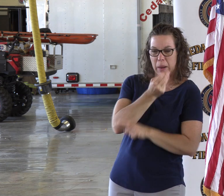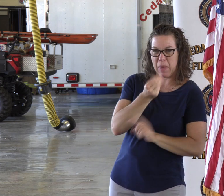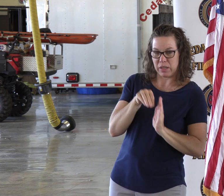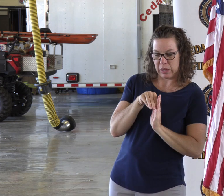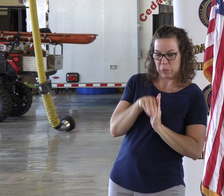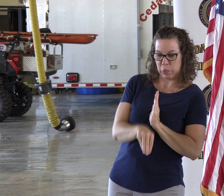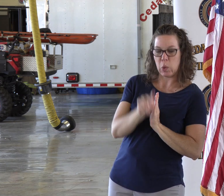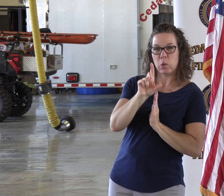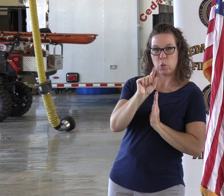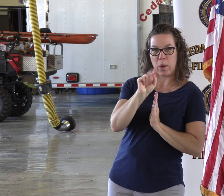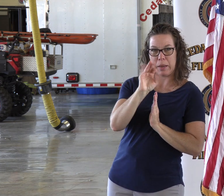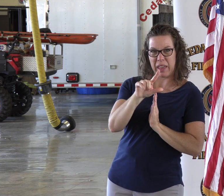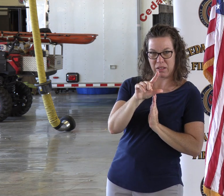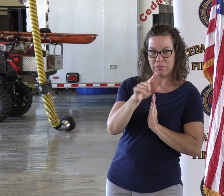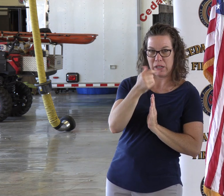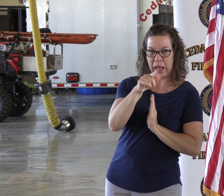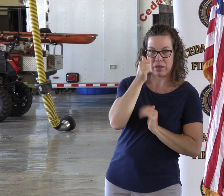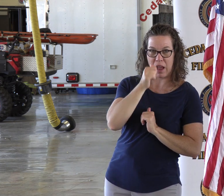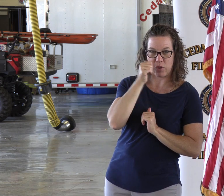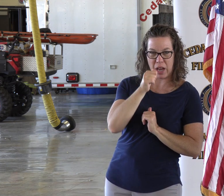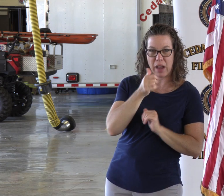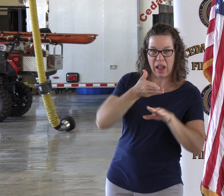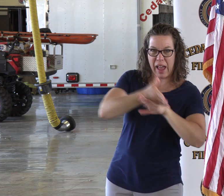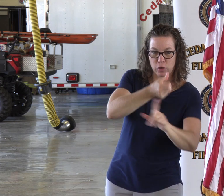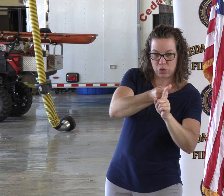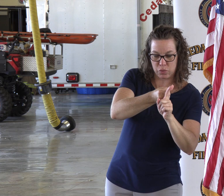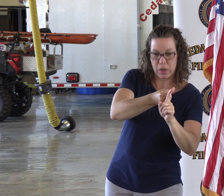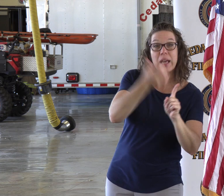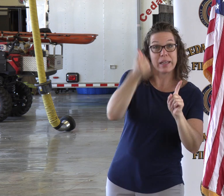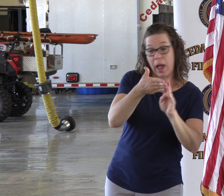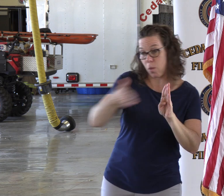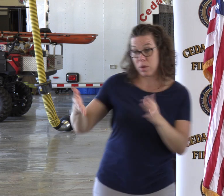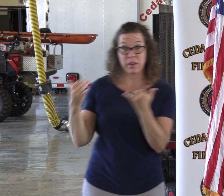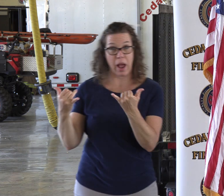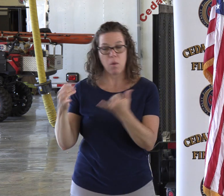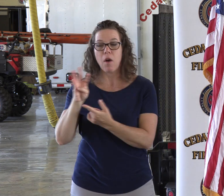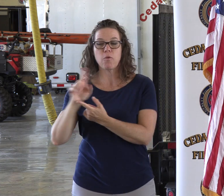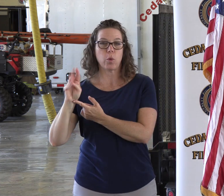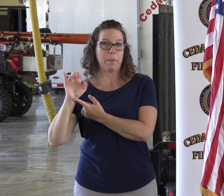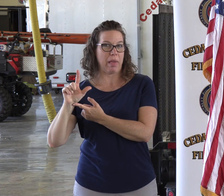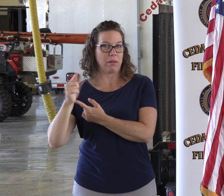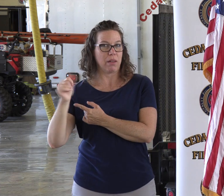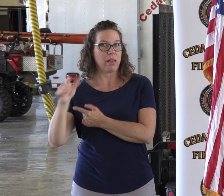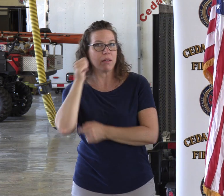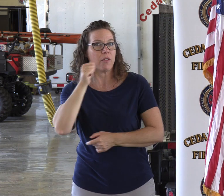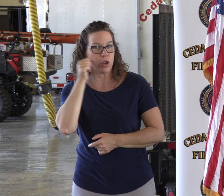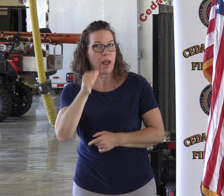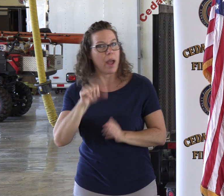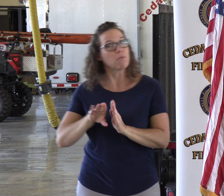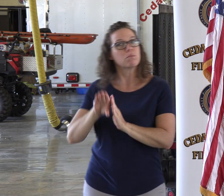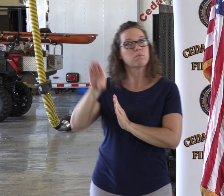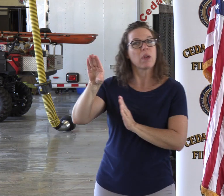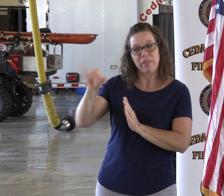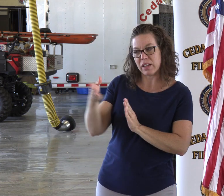following the storm last week. Production is now up to about 41 million gallons per day, which is